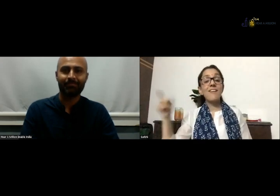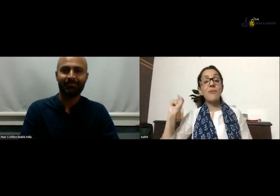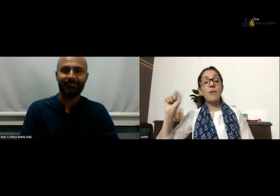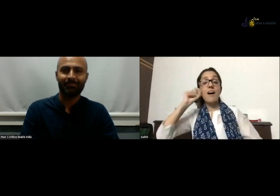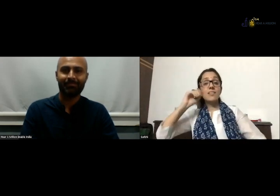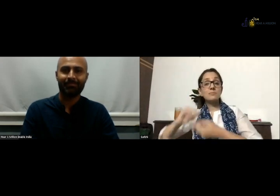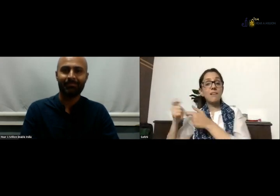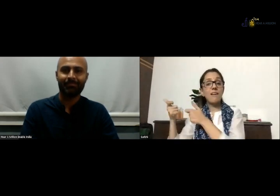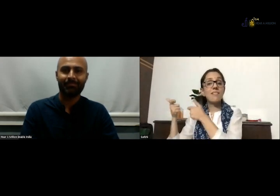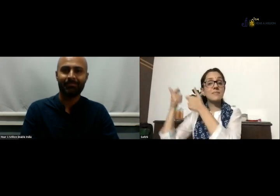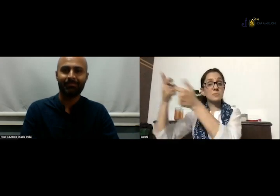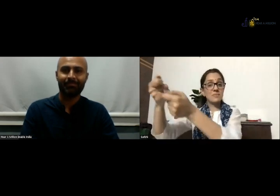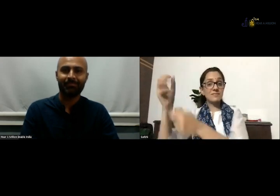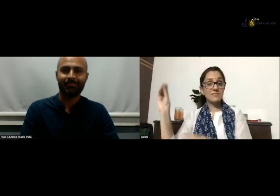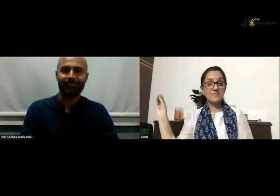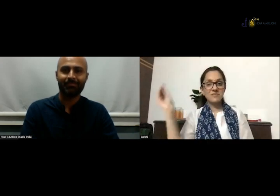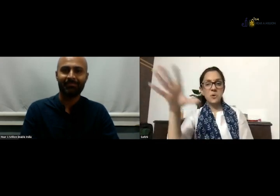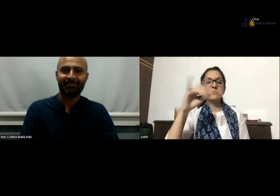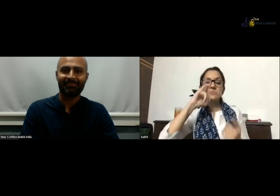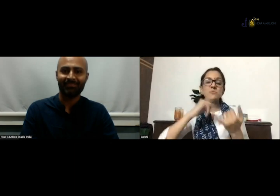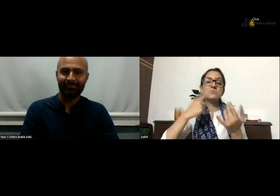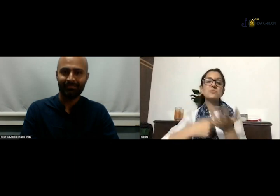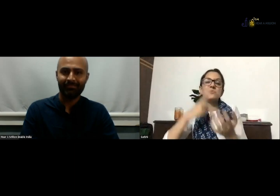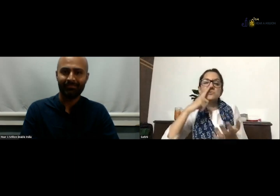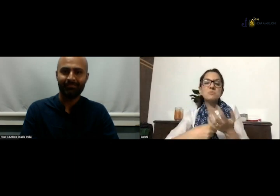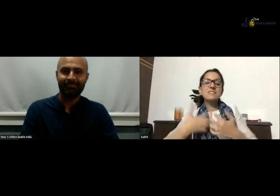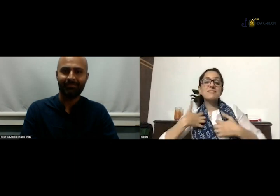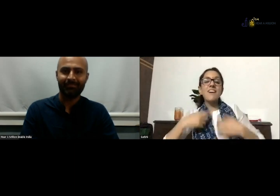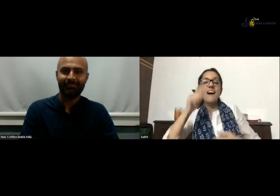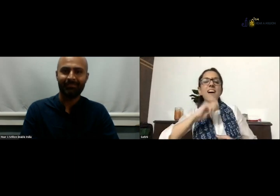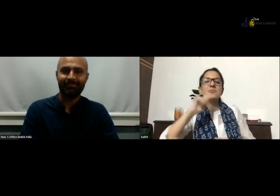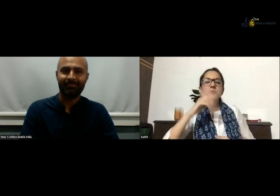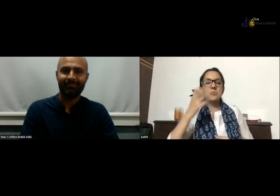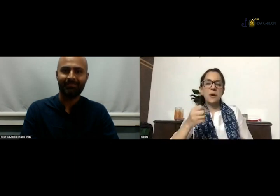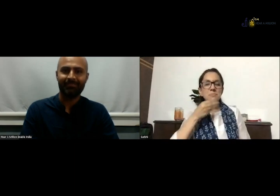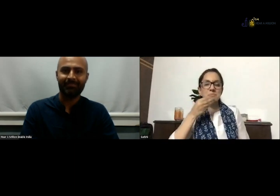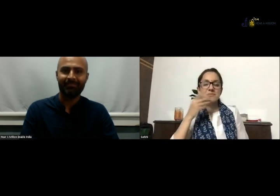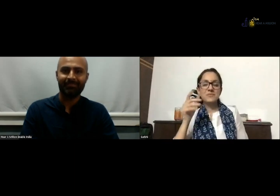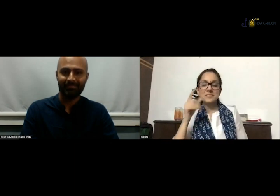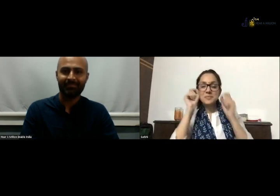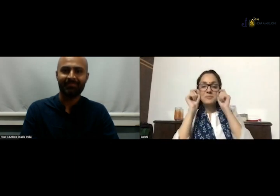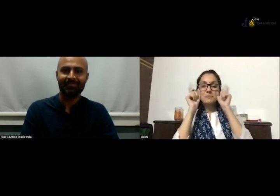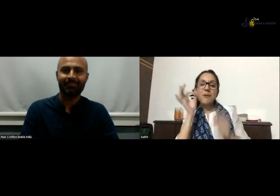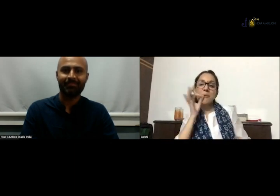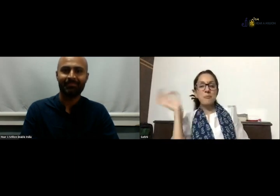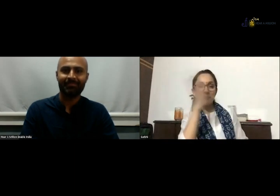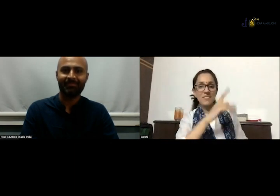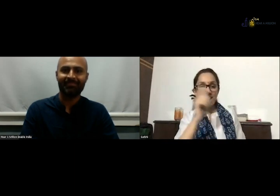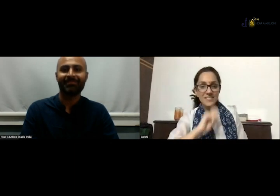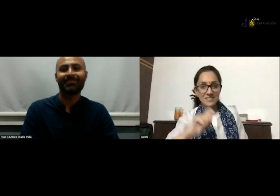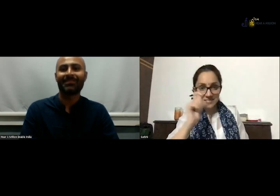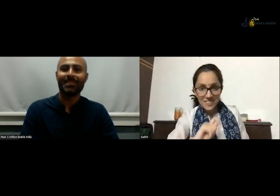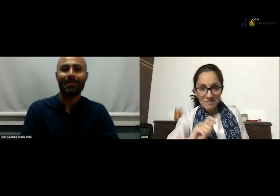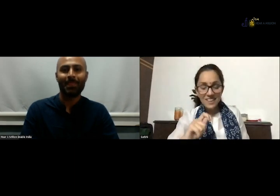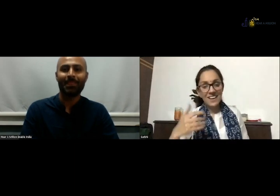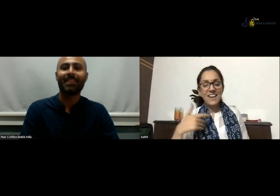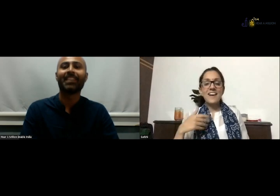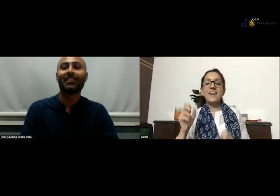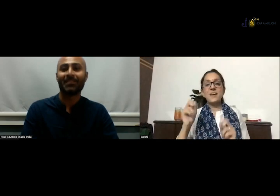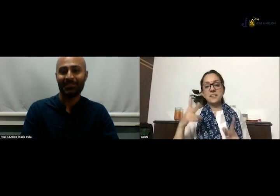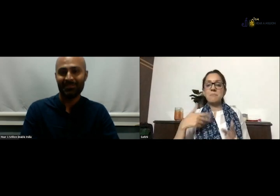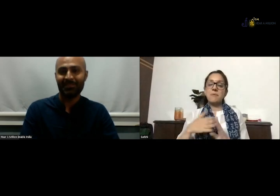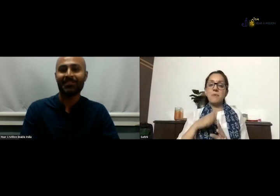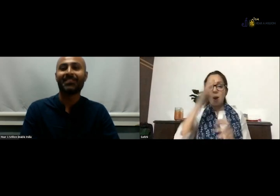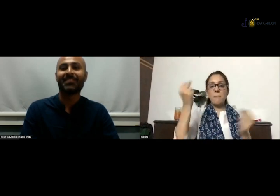So then Sodamini said, I wanted something. Surbi wanted to have ice cream. So